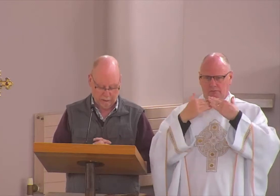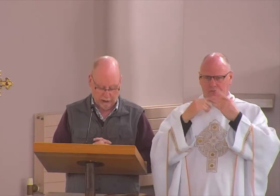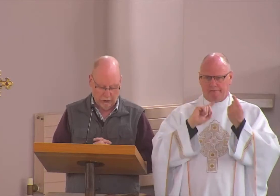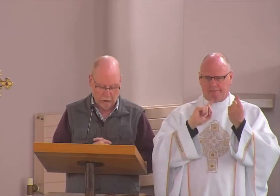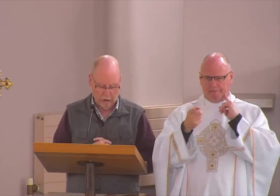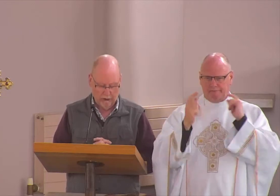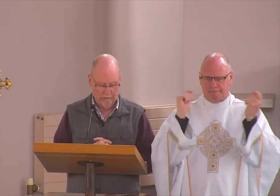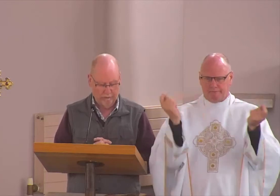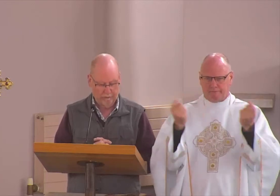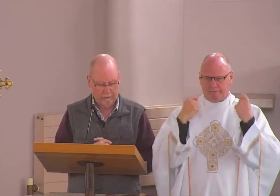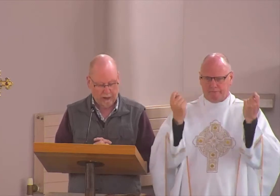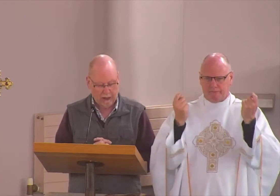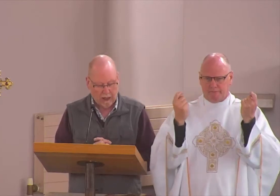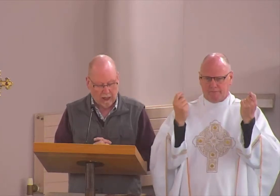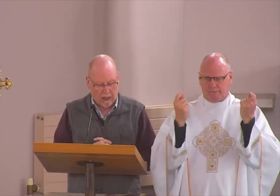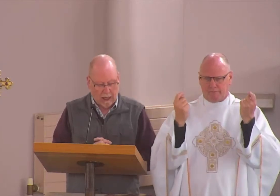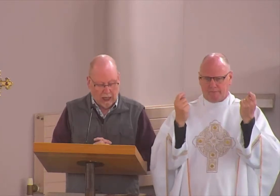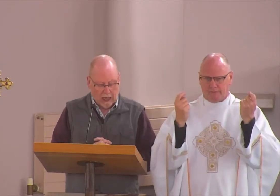Alleluia.